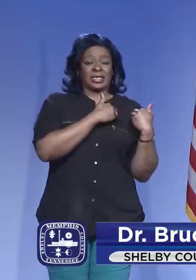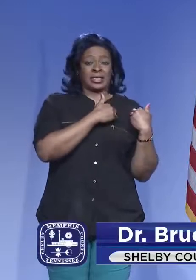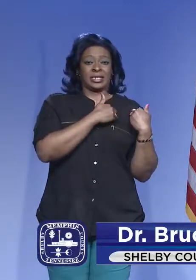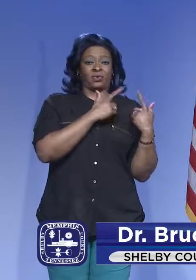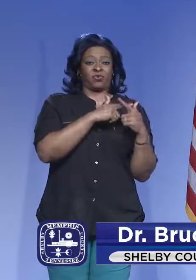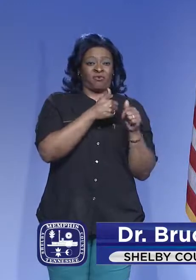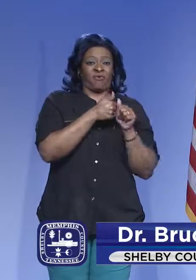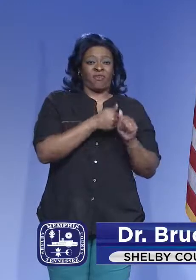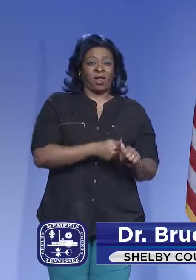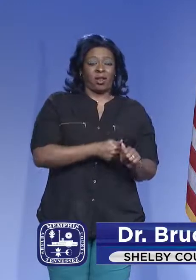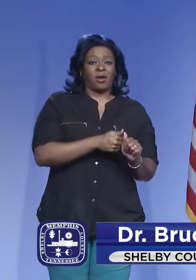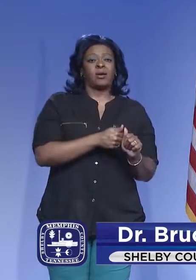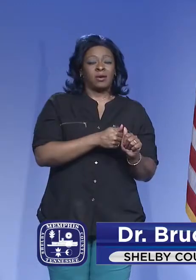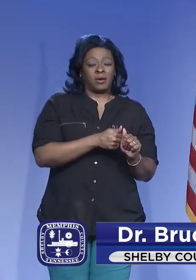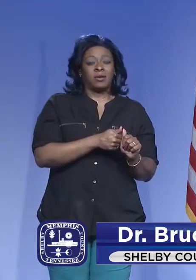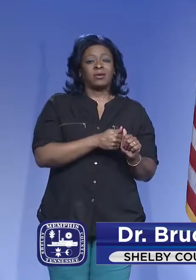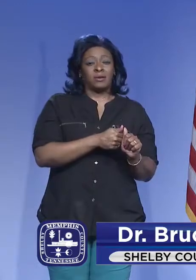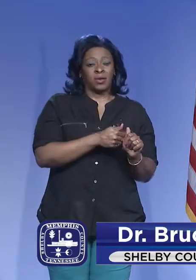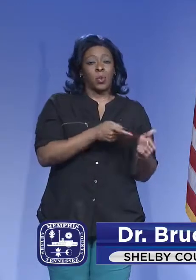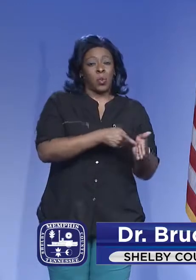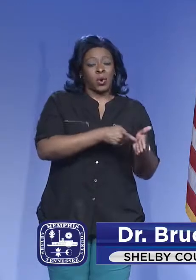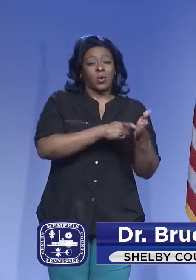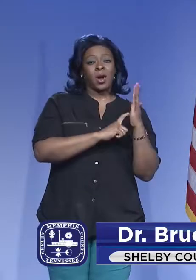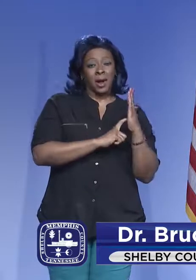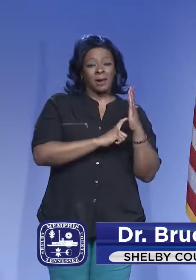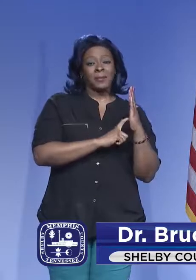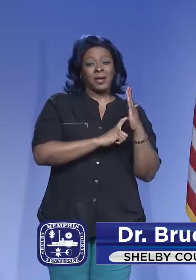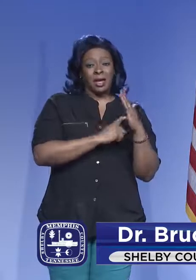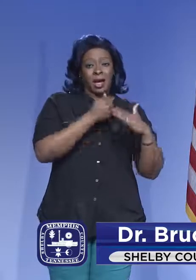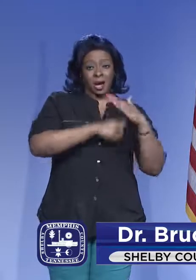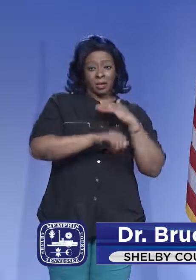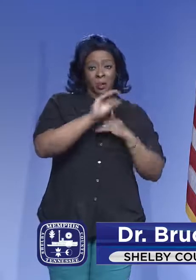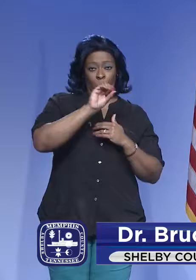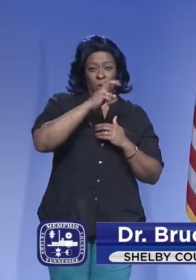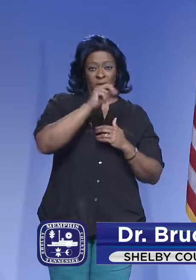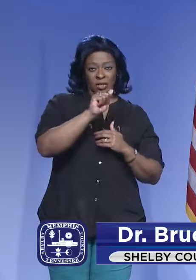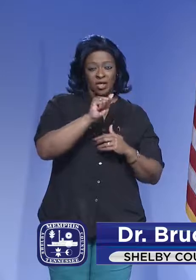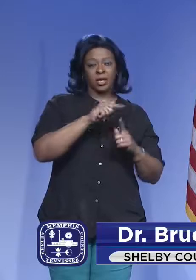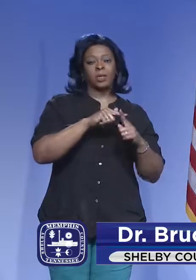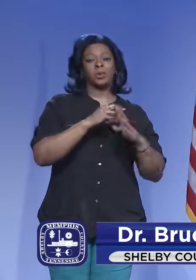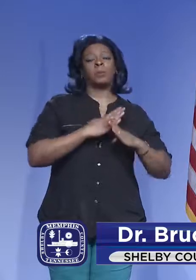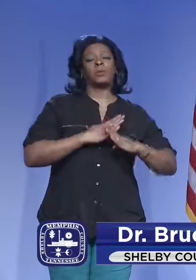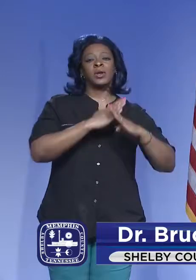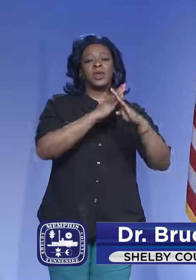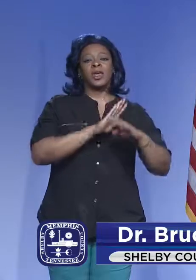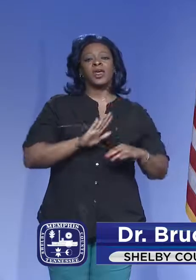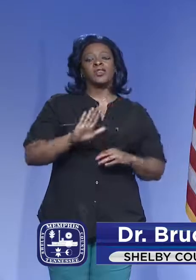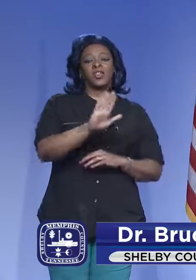responsibility and a requirement to protect their